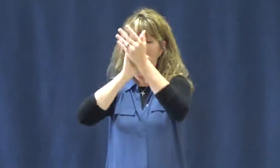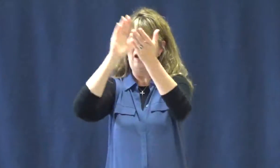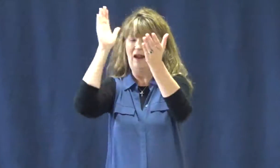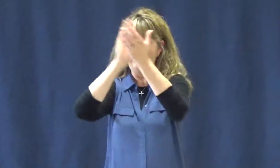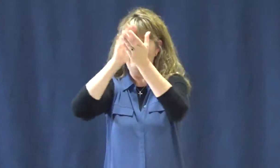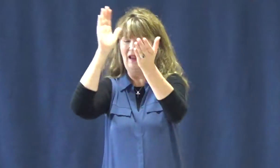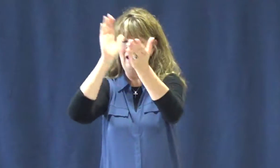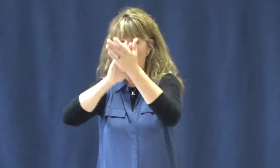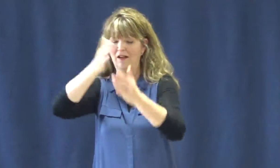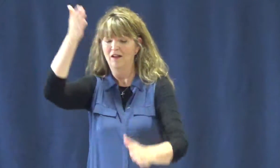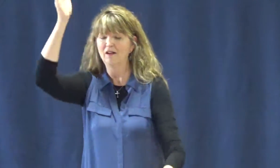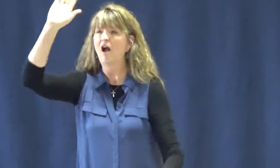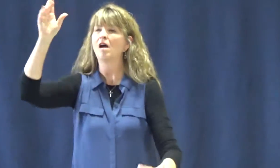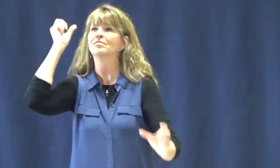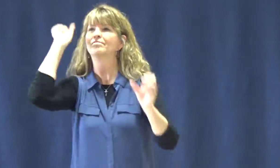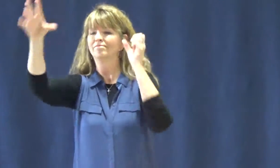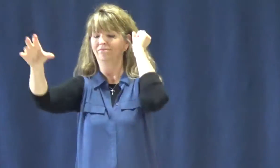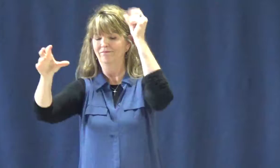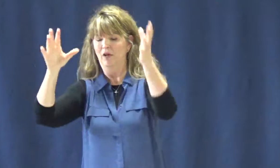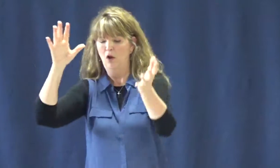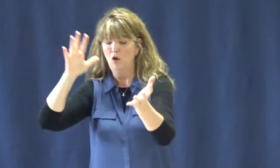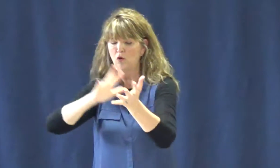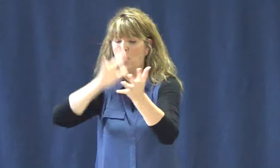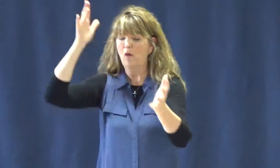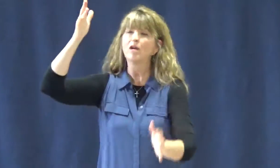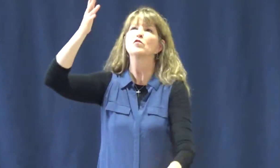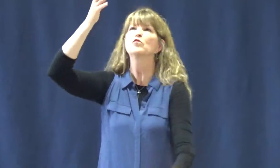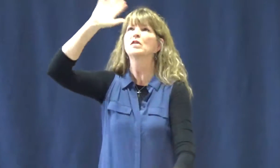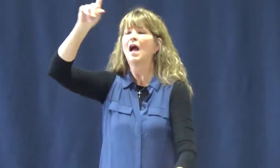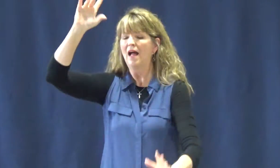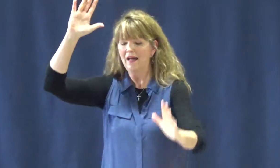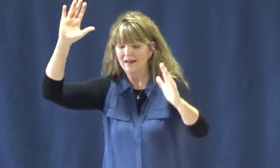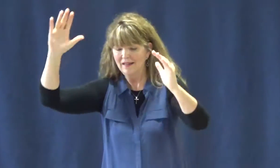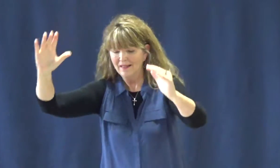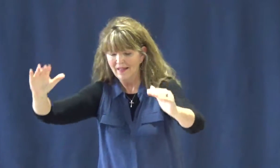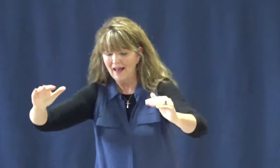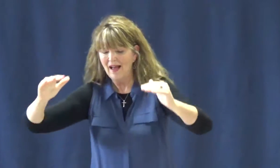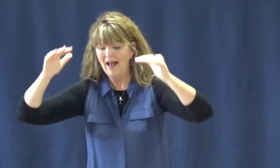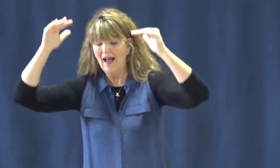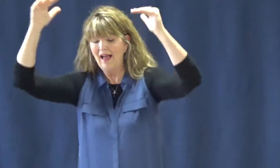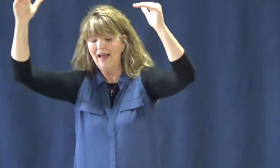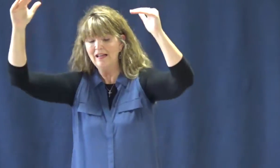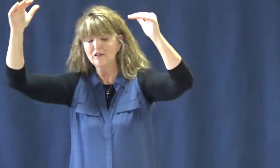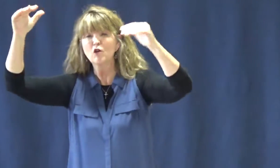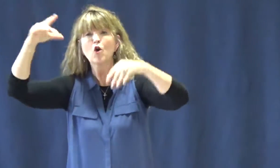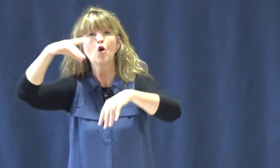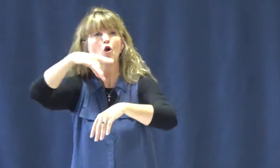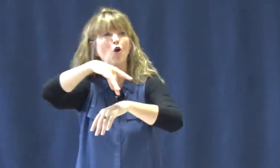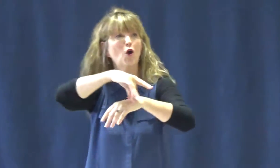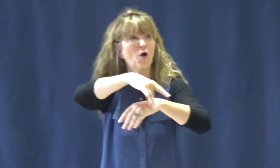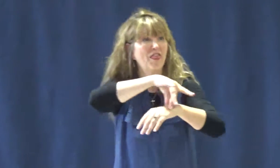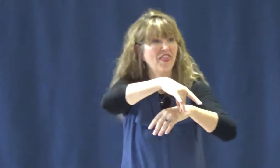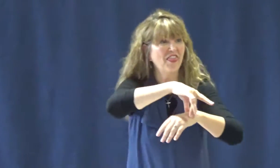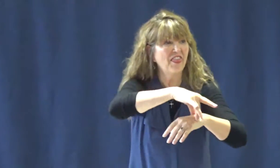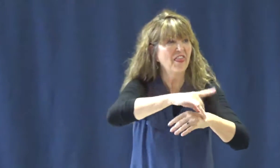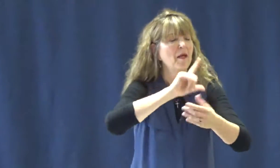and they praised God, saying, "Glory to God in the highest, and on